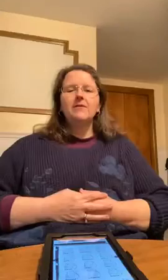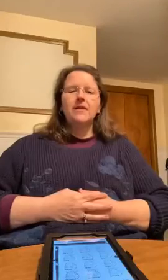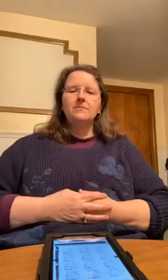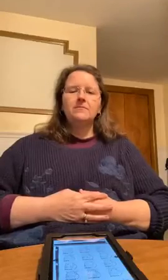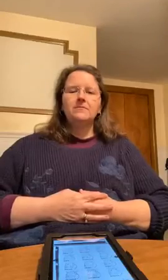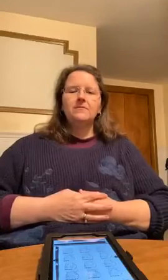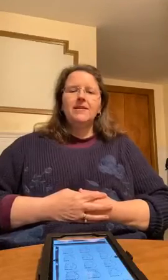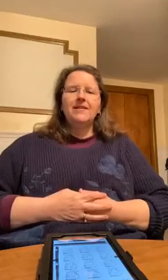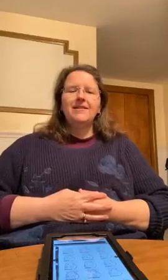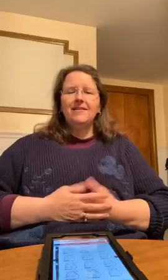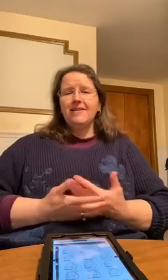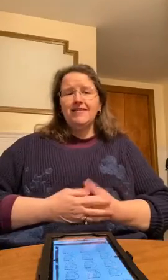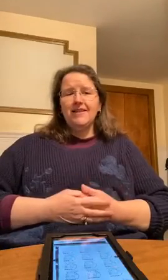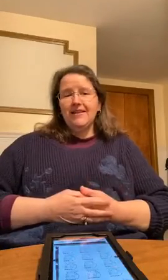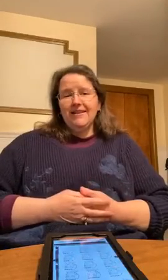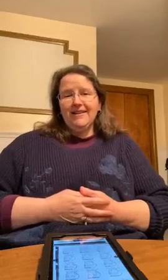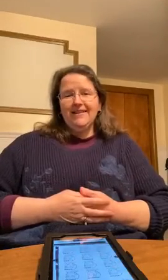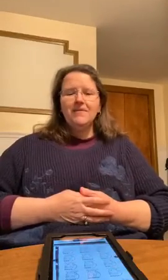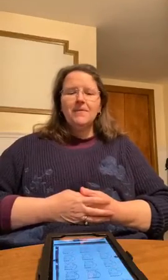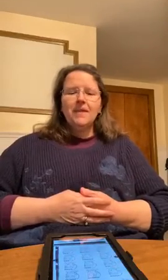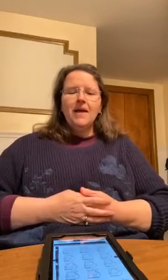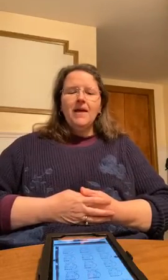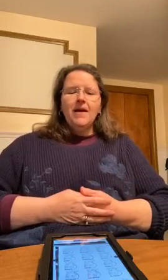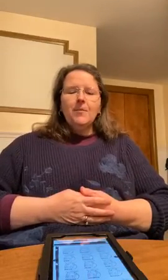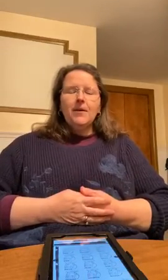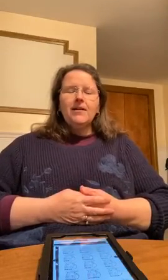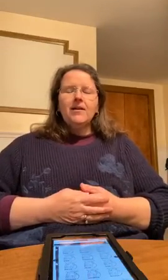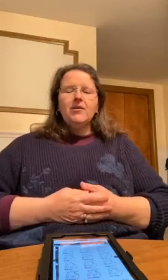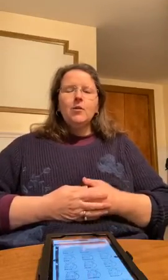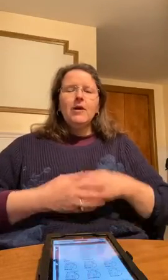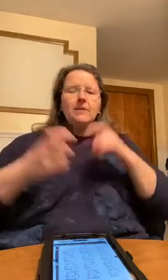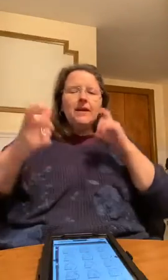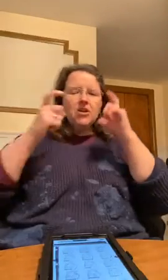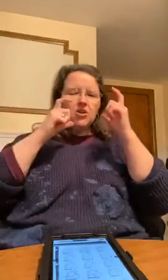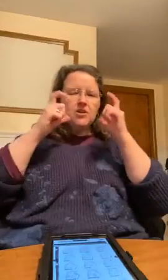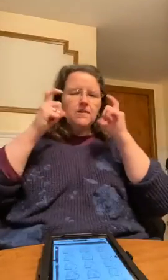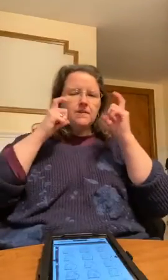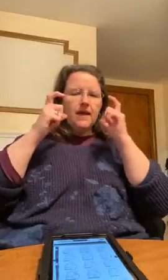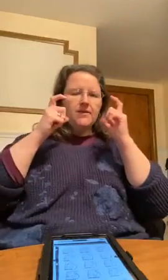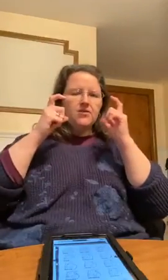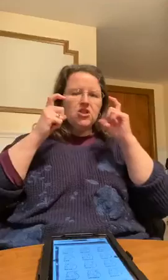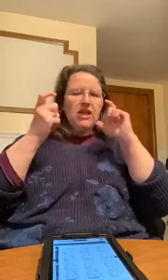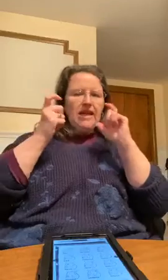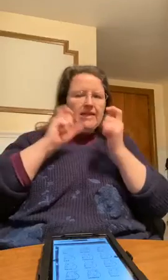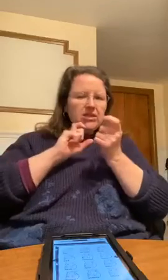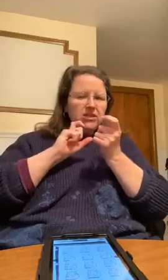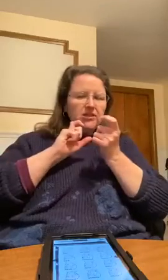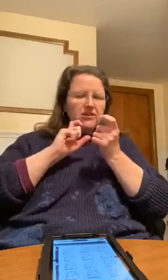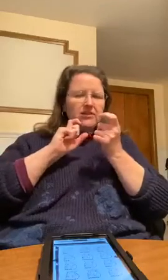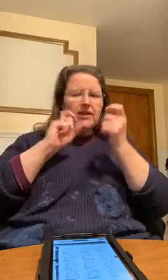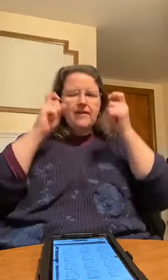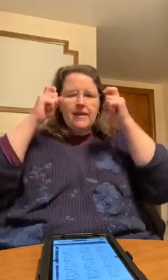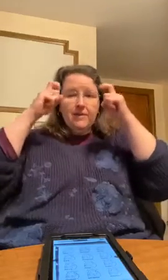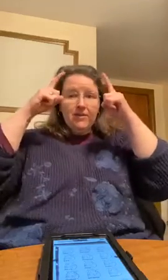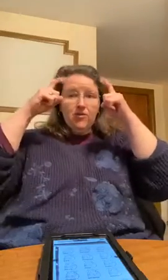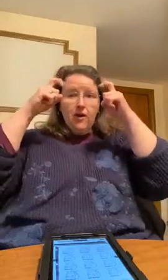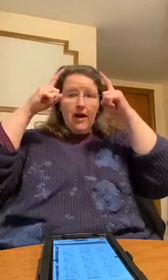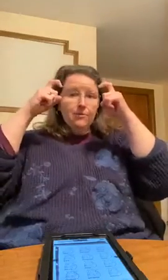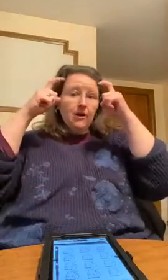am. That's it. But you want to make sure your face changes, and that means your eyebrows are up